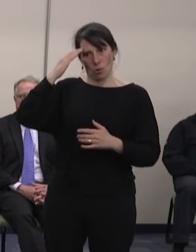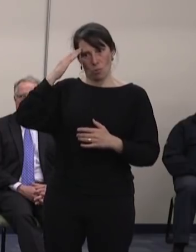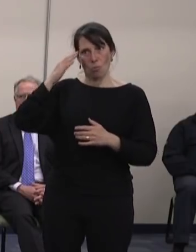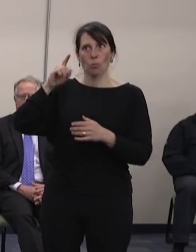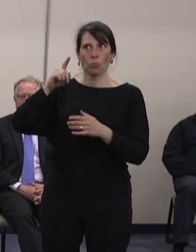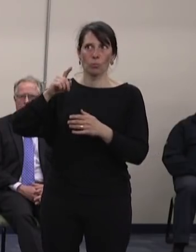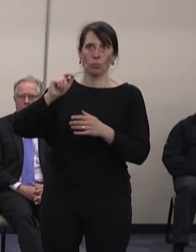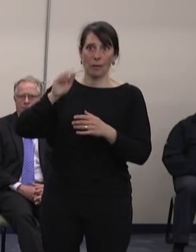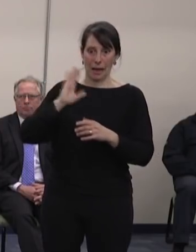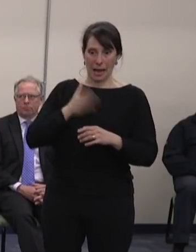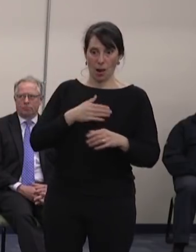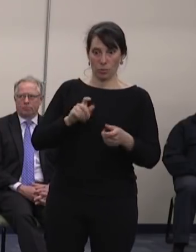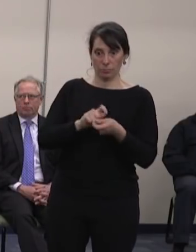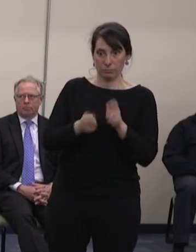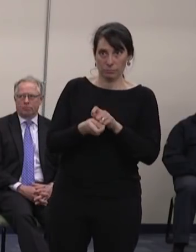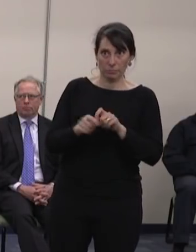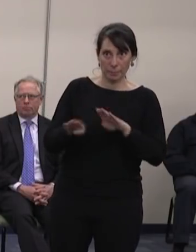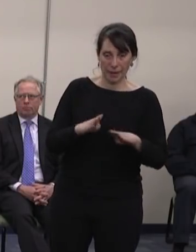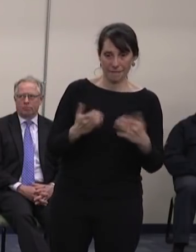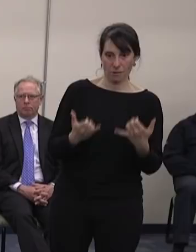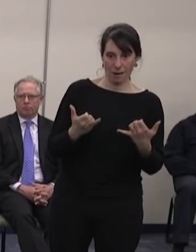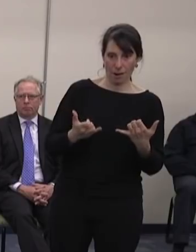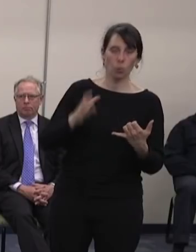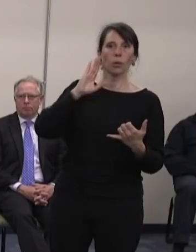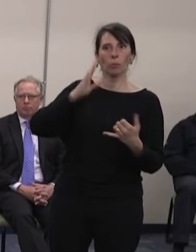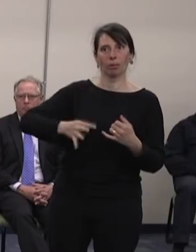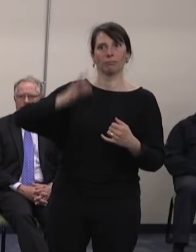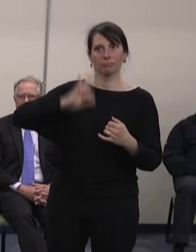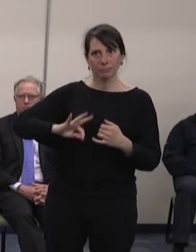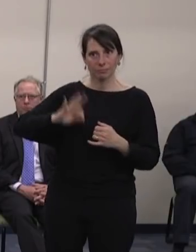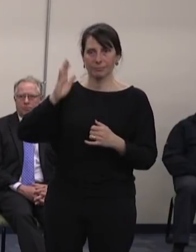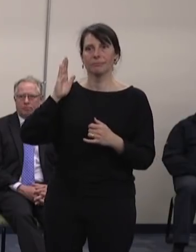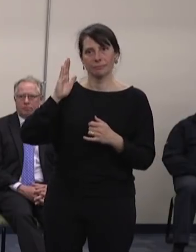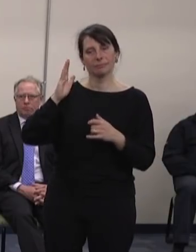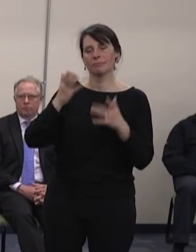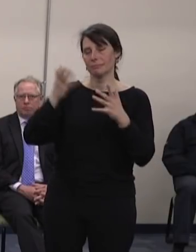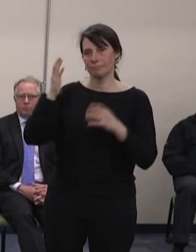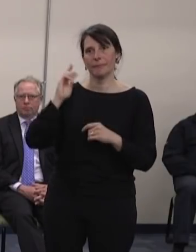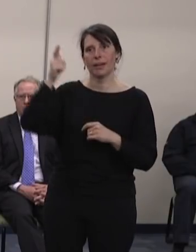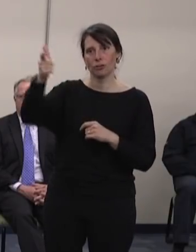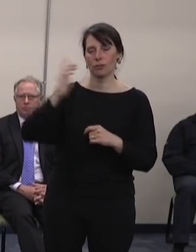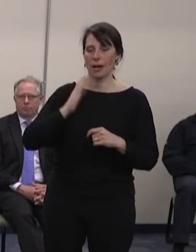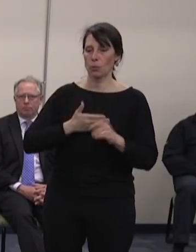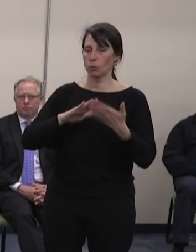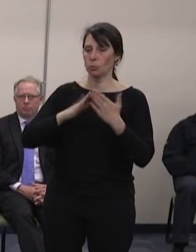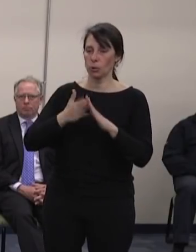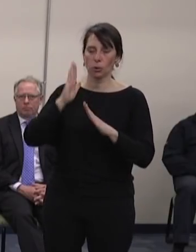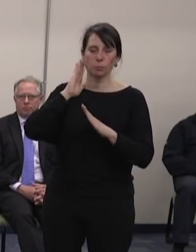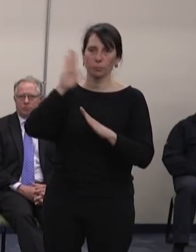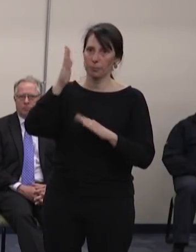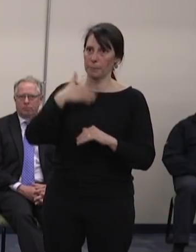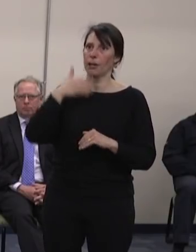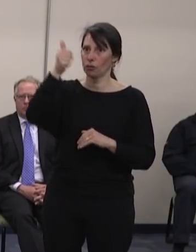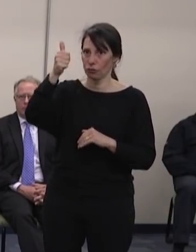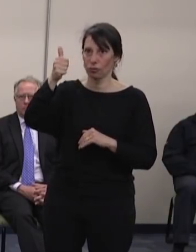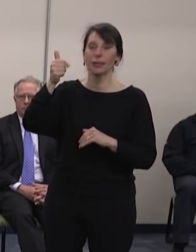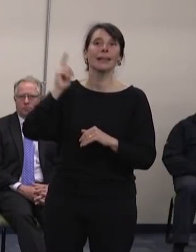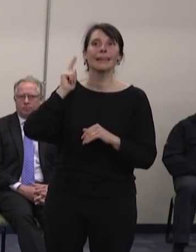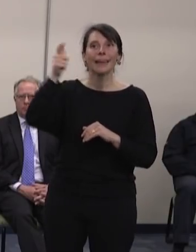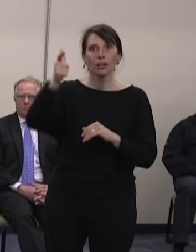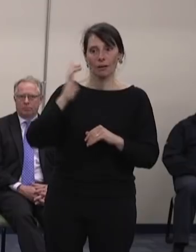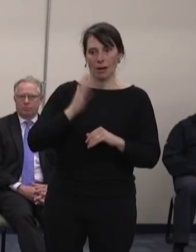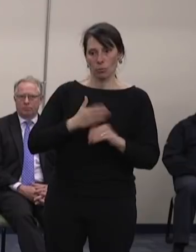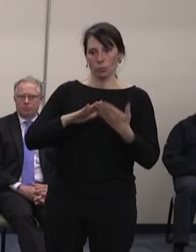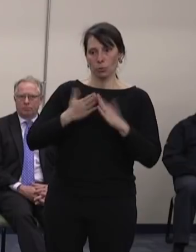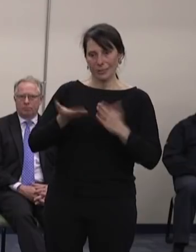reward will be emerging from this public health crisis when our community is still intact because